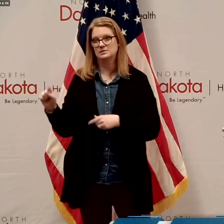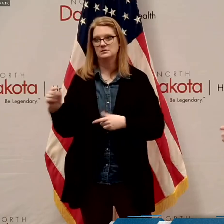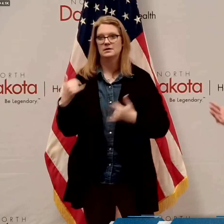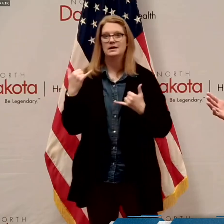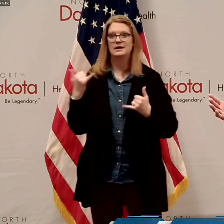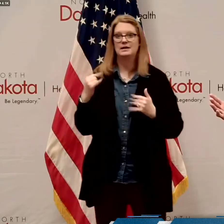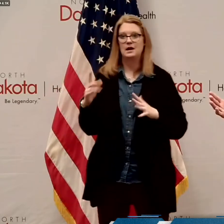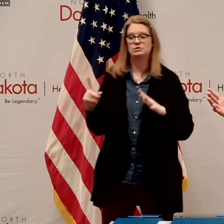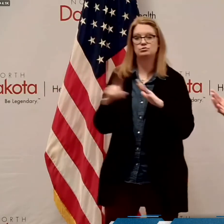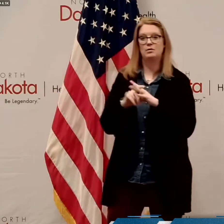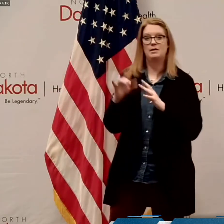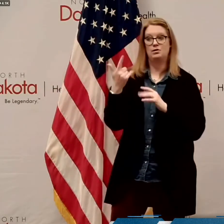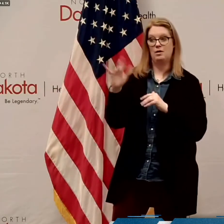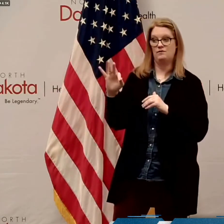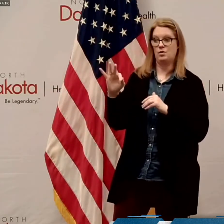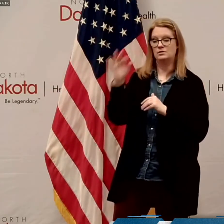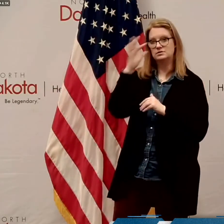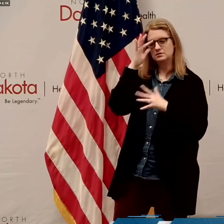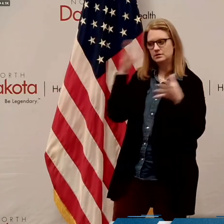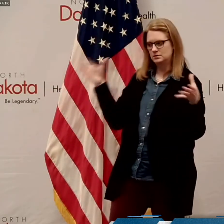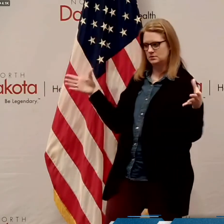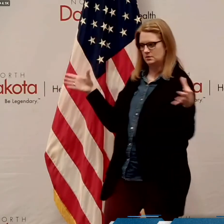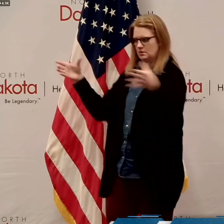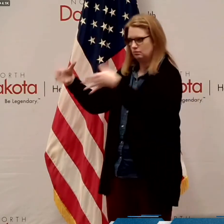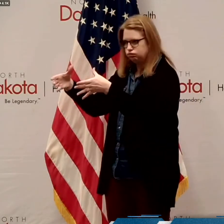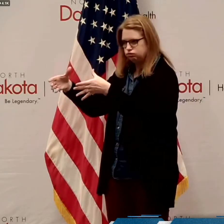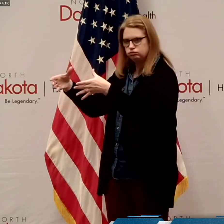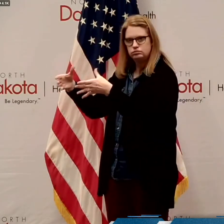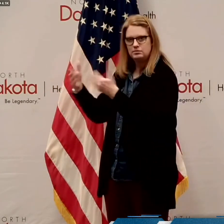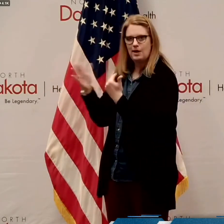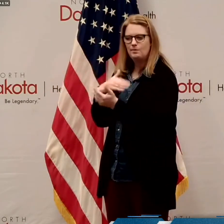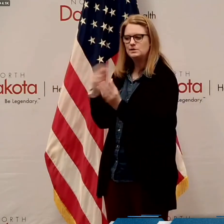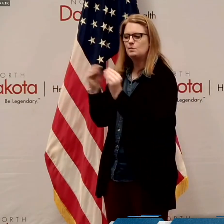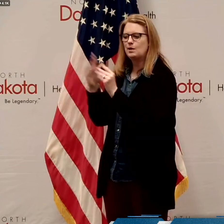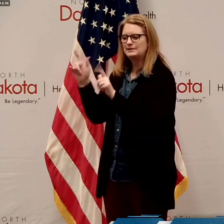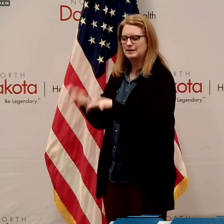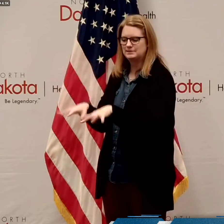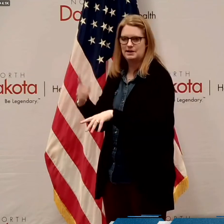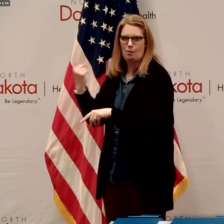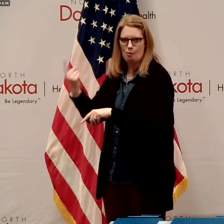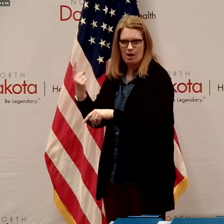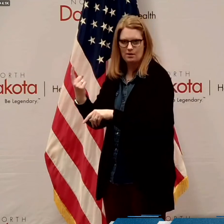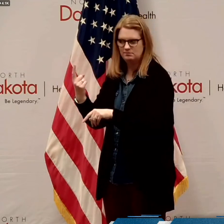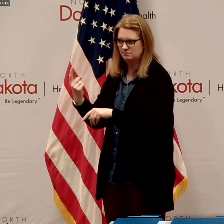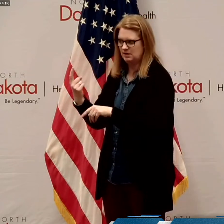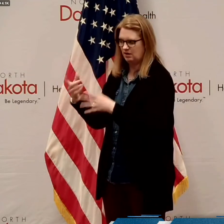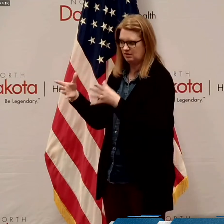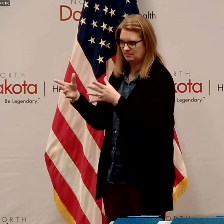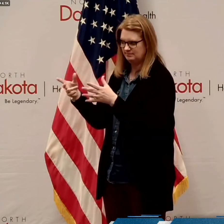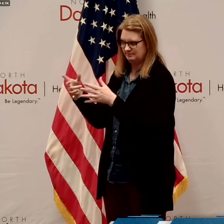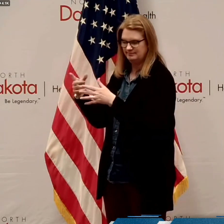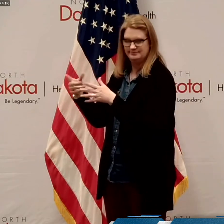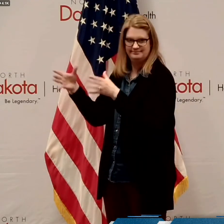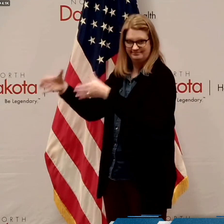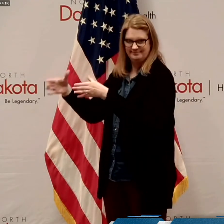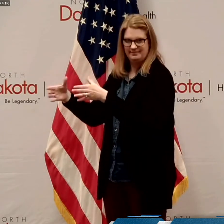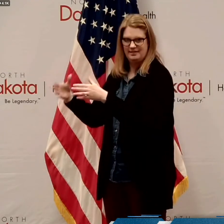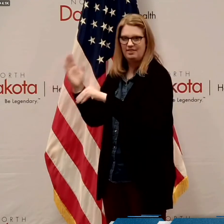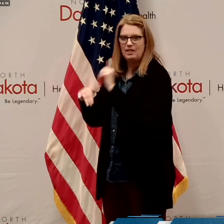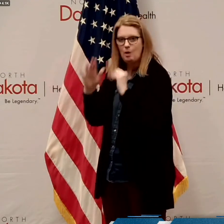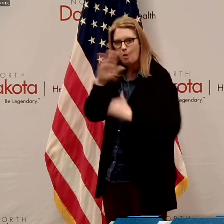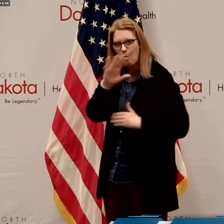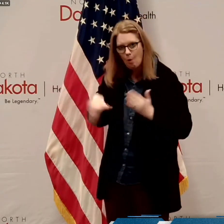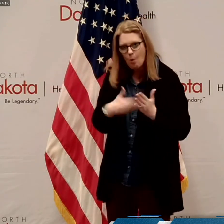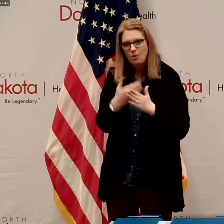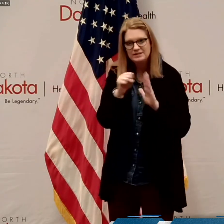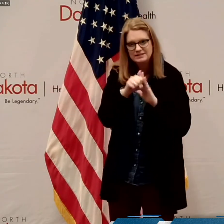we're showing up in Grand Forks and doing almost more testing in one plant than we might do for the whole state. That's the kind of capability we